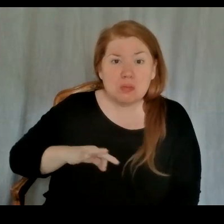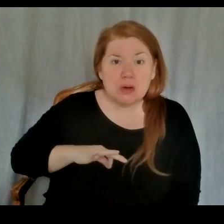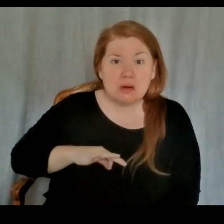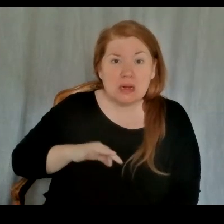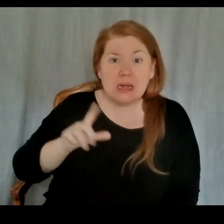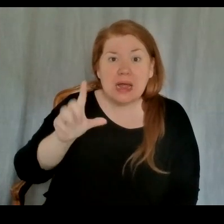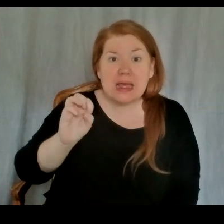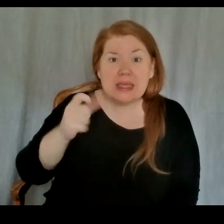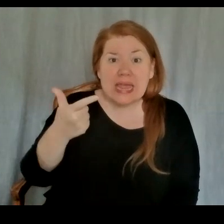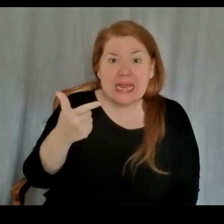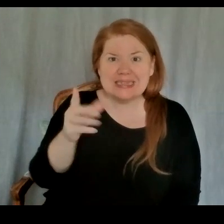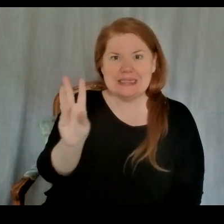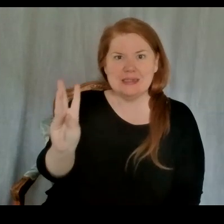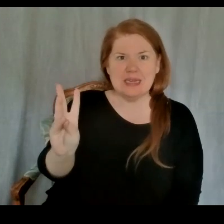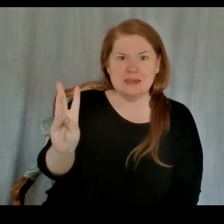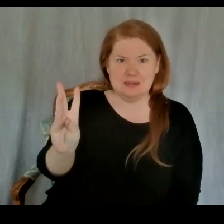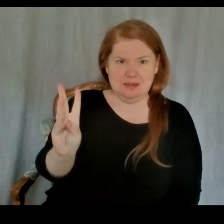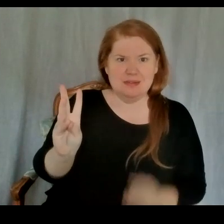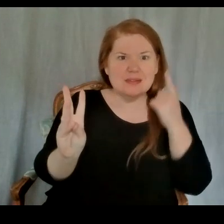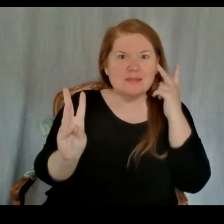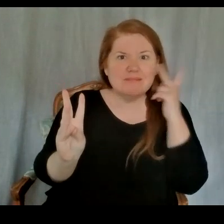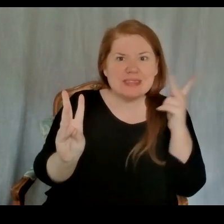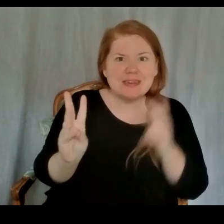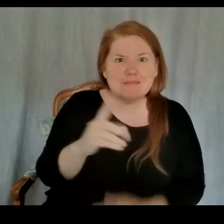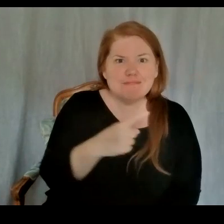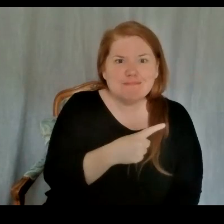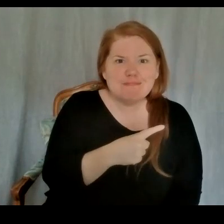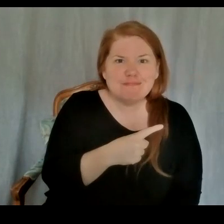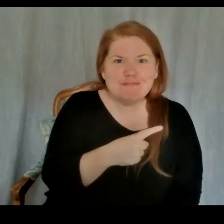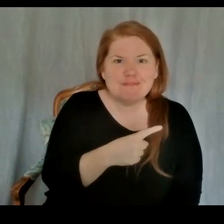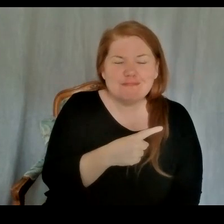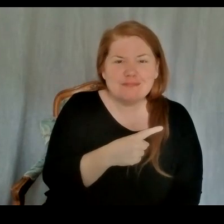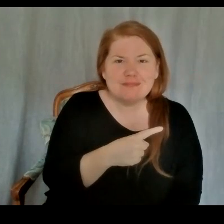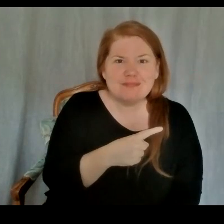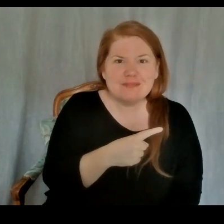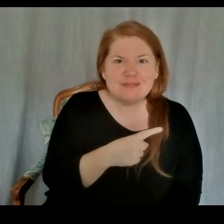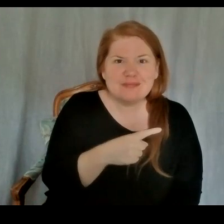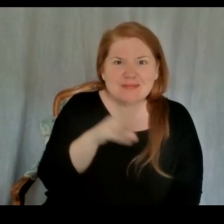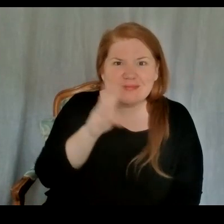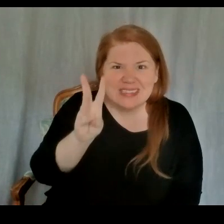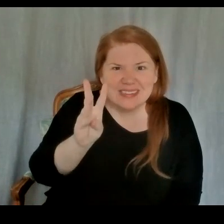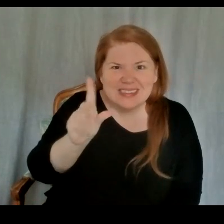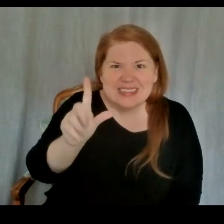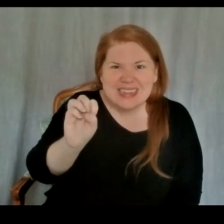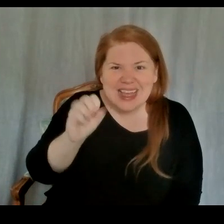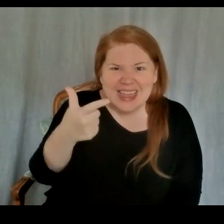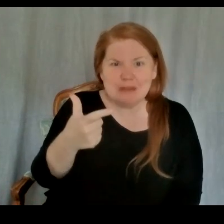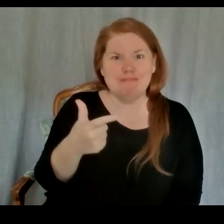legs. 1, 2, 3, 4, 5, 6.